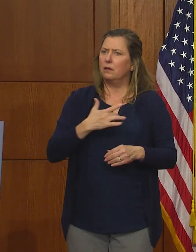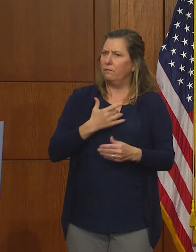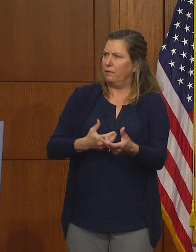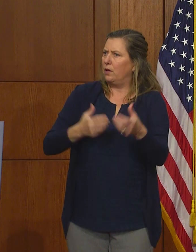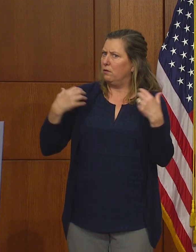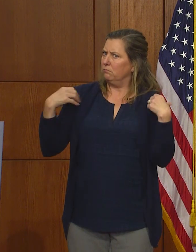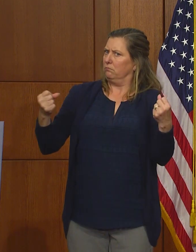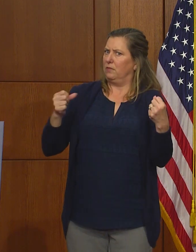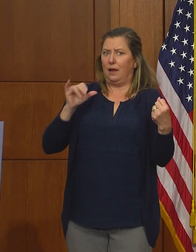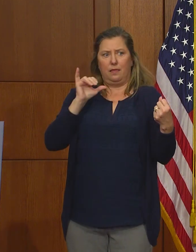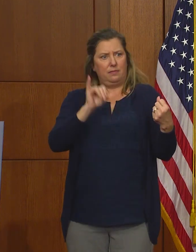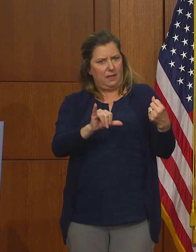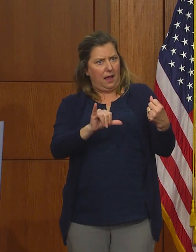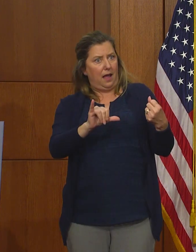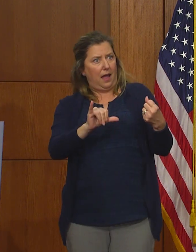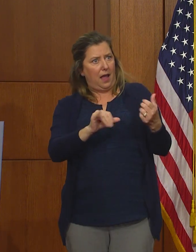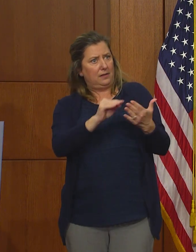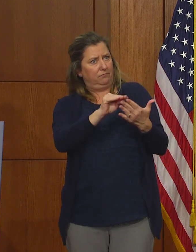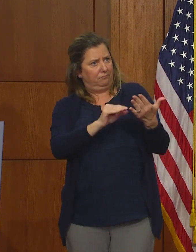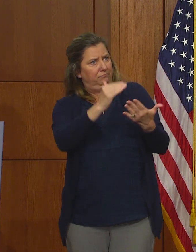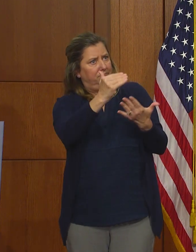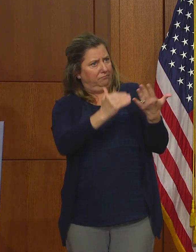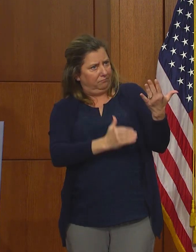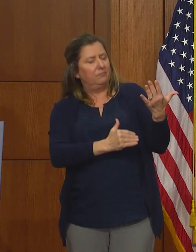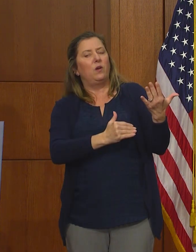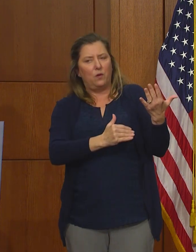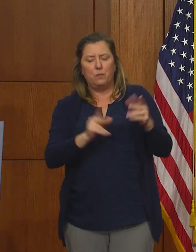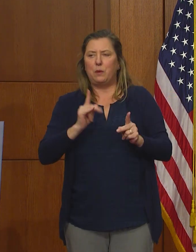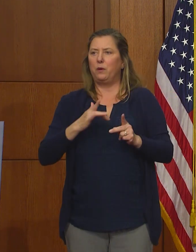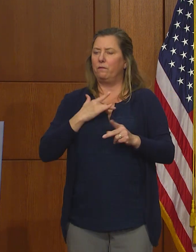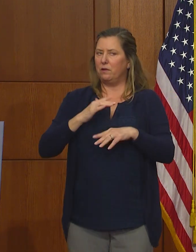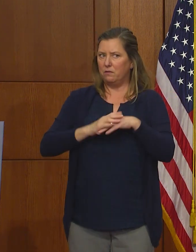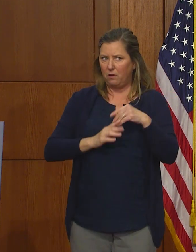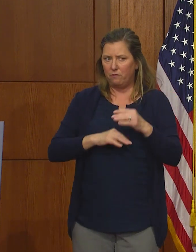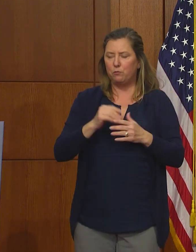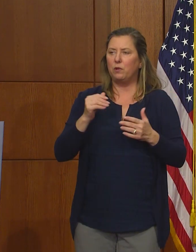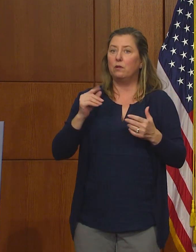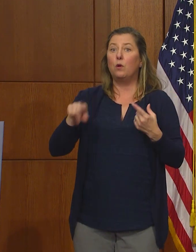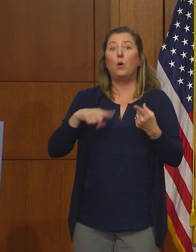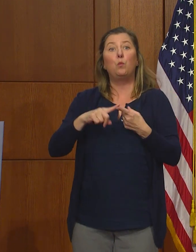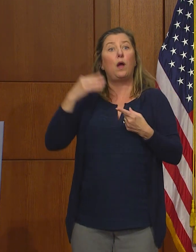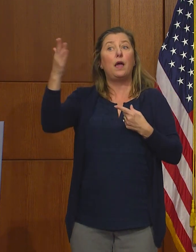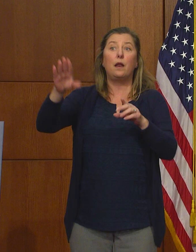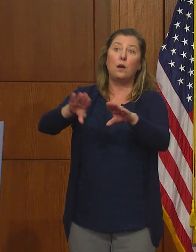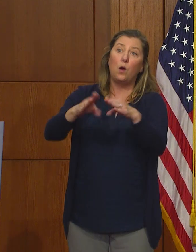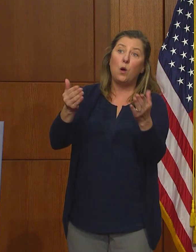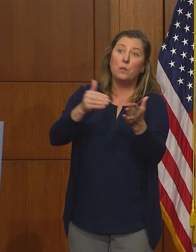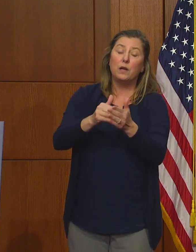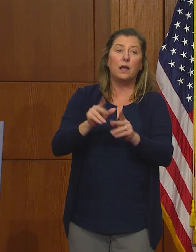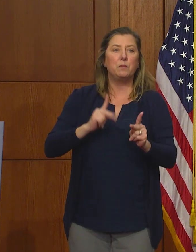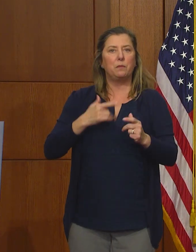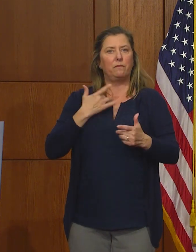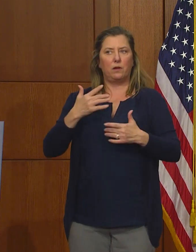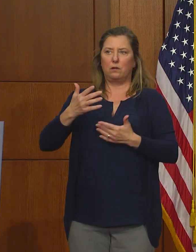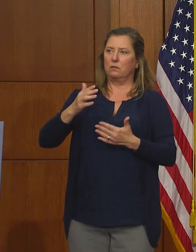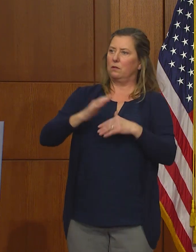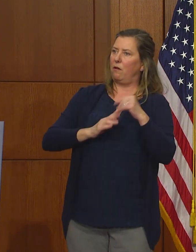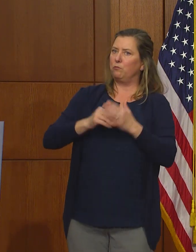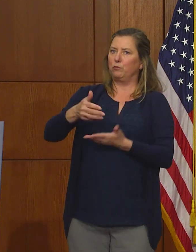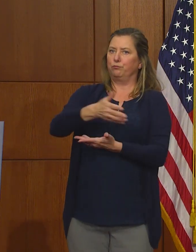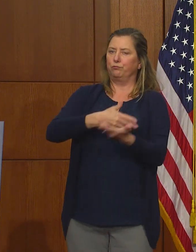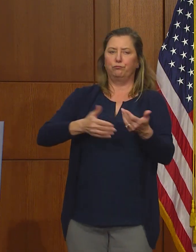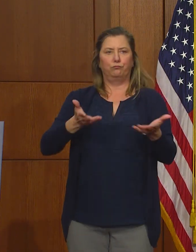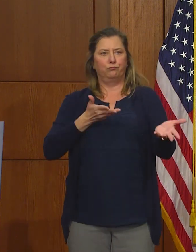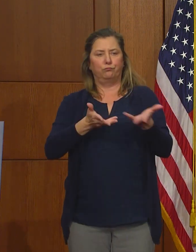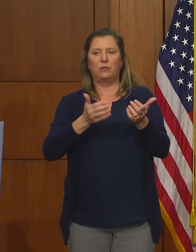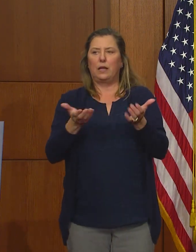that will engender the kind of confidence that is needed so that consumers, when we do reopen, will have that confidence and will do business with those